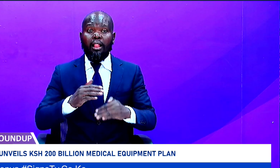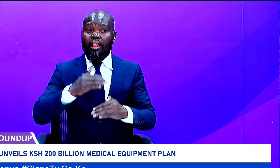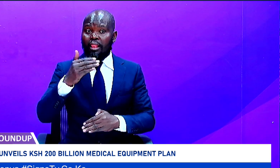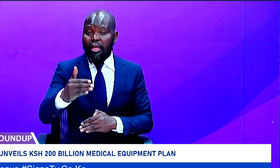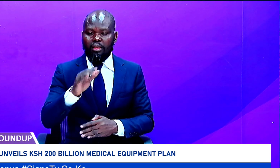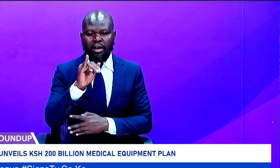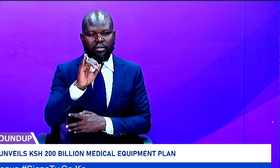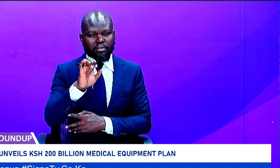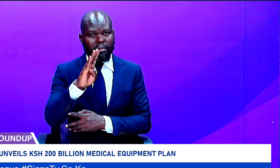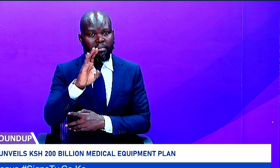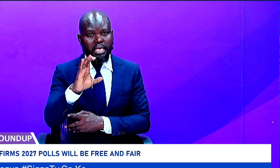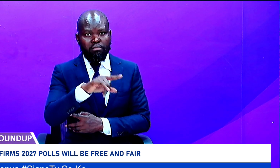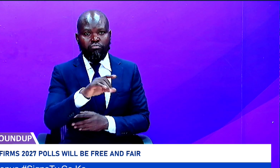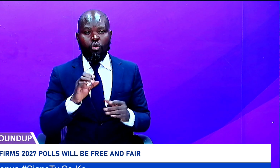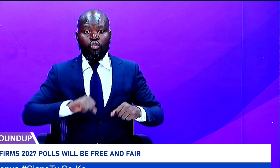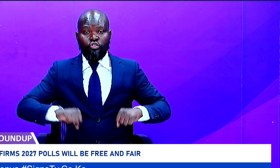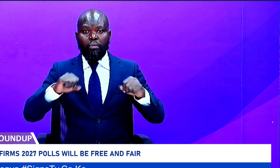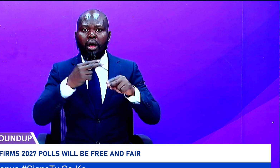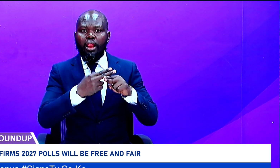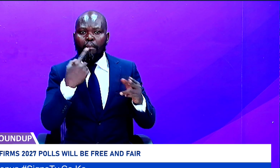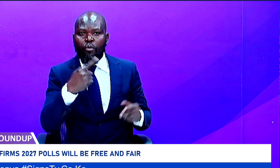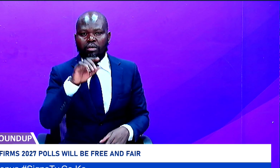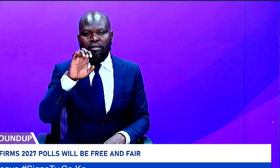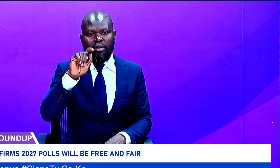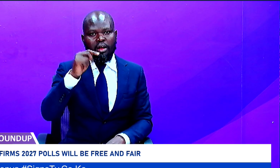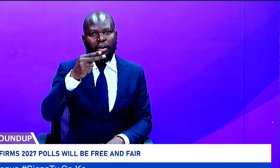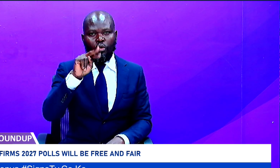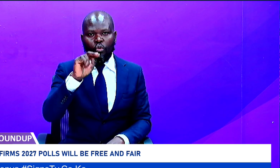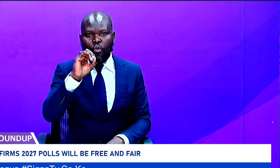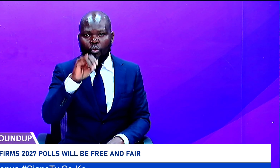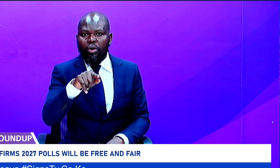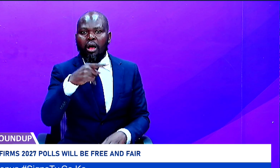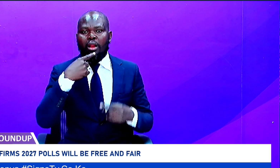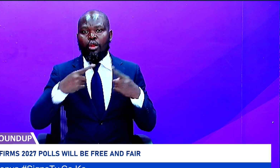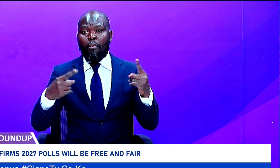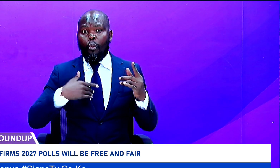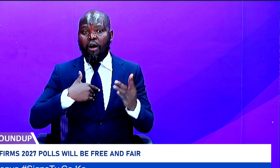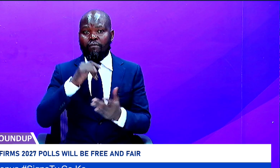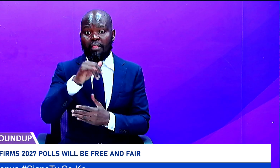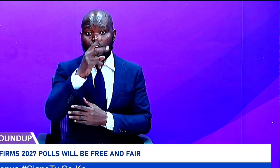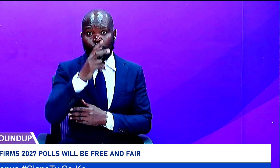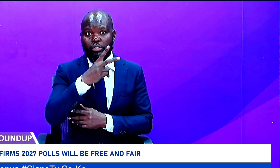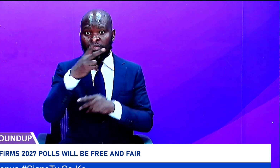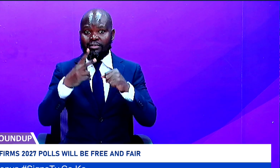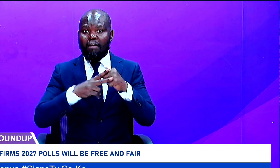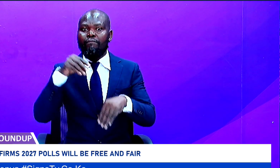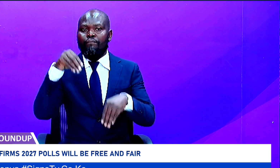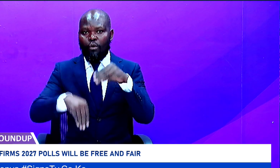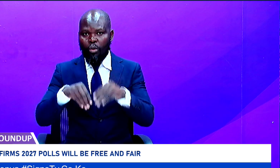And away from that news update, the IEBC chairman Edung Ethikon has assured Kenyans that